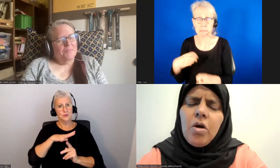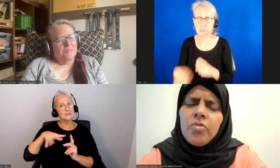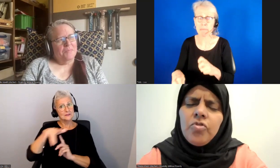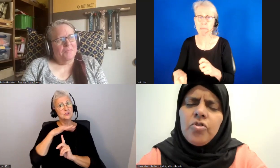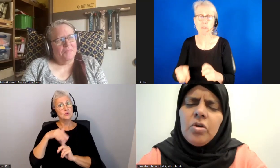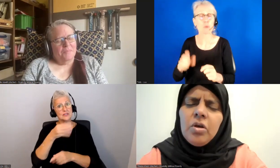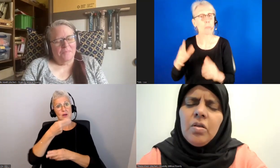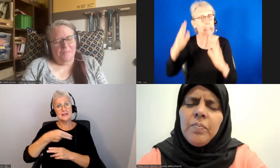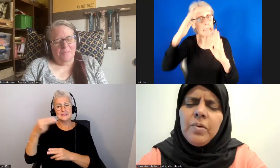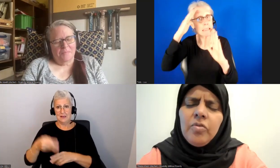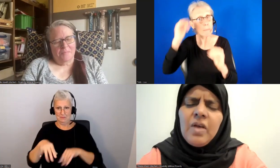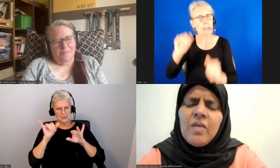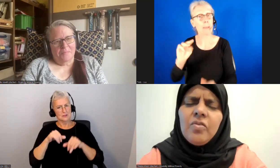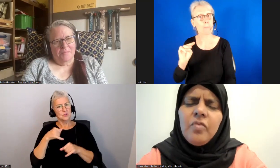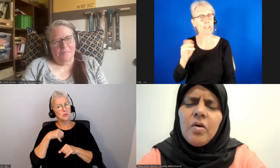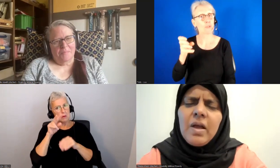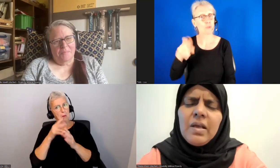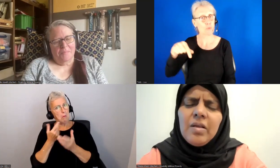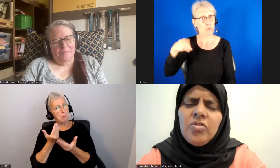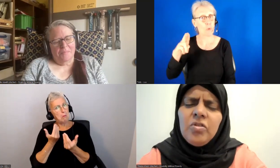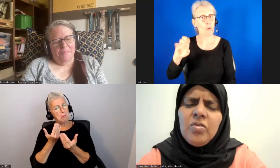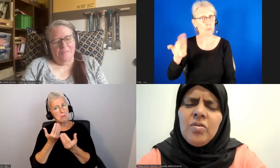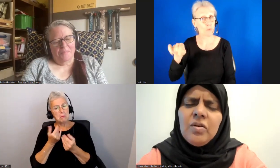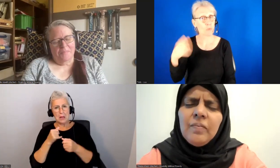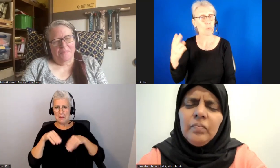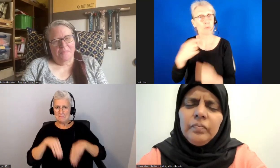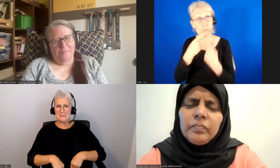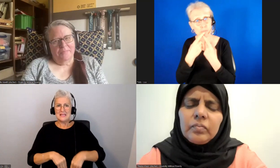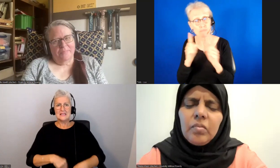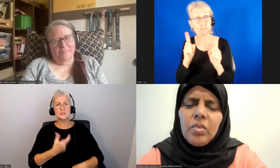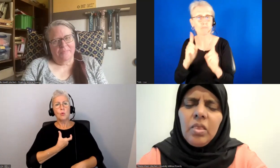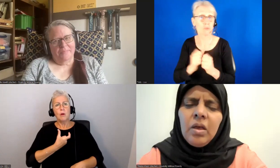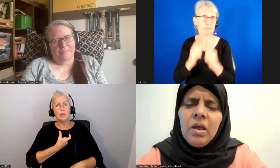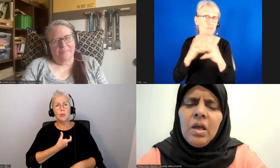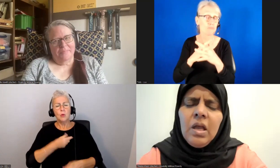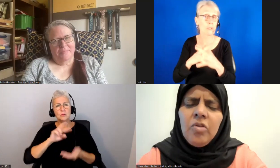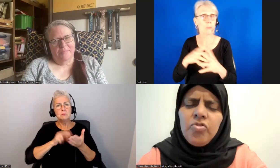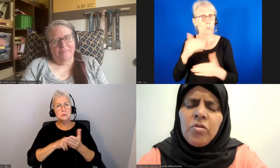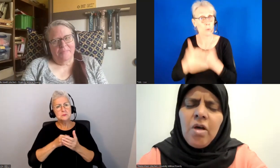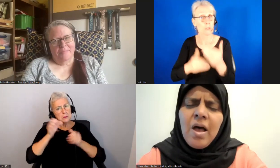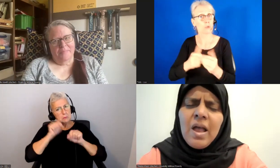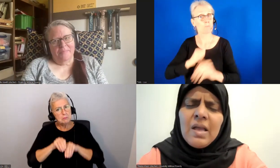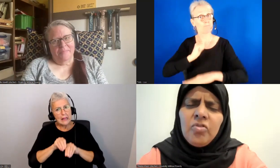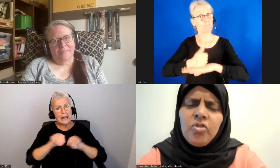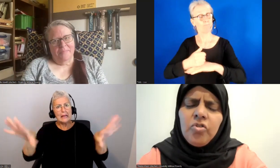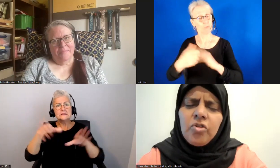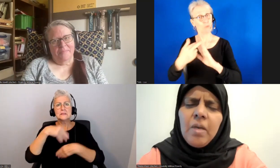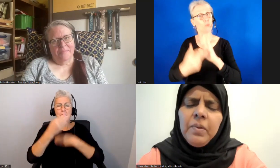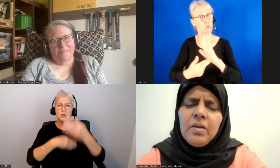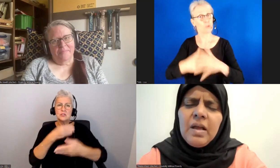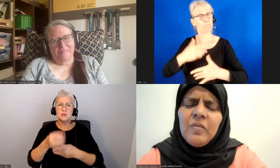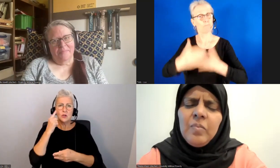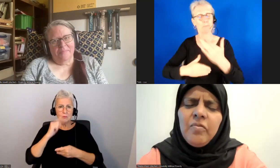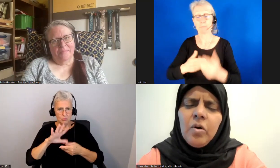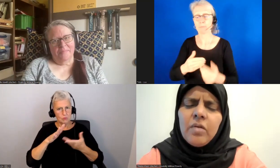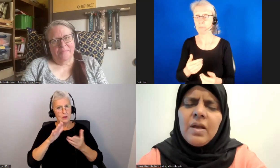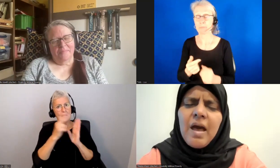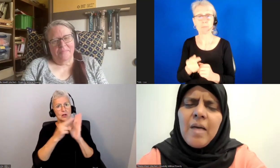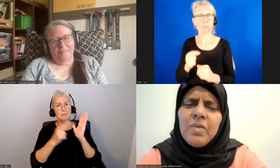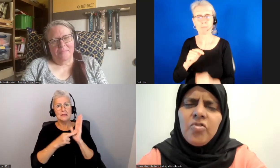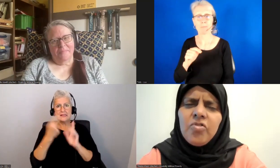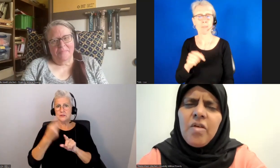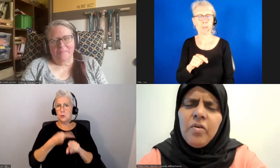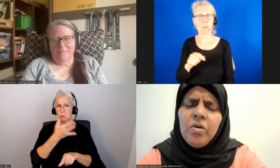to launch the process to form regulations. In July, just a couple of days before